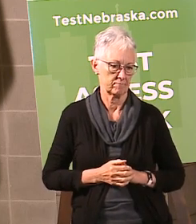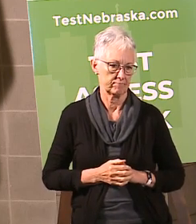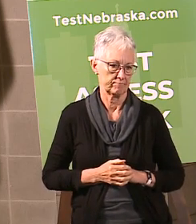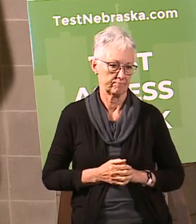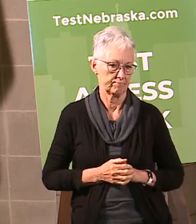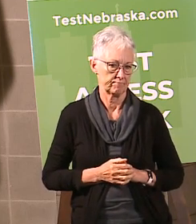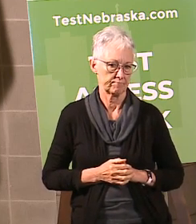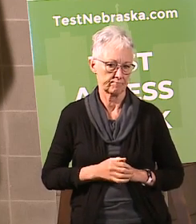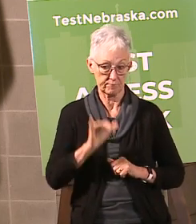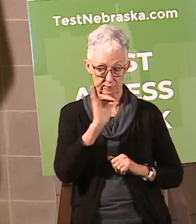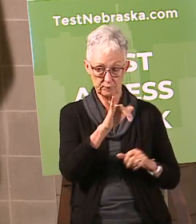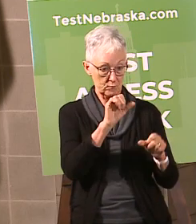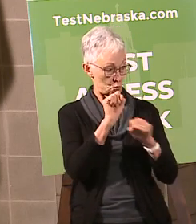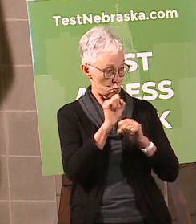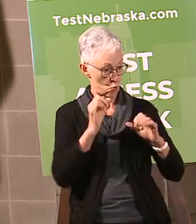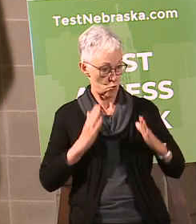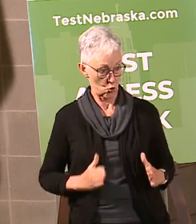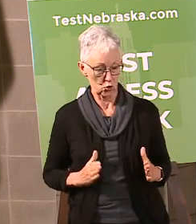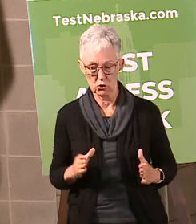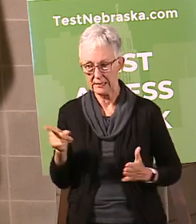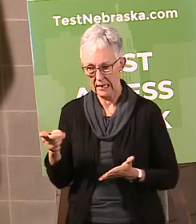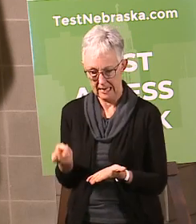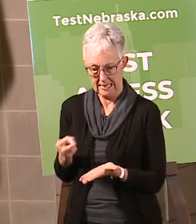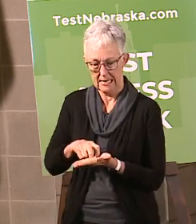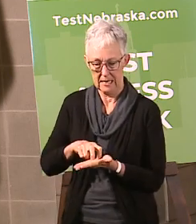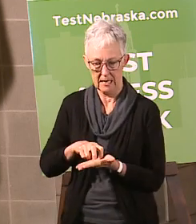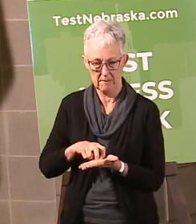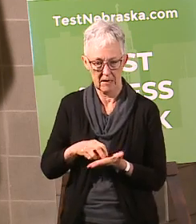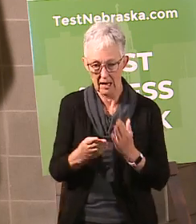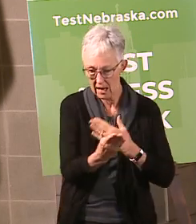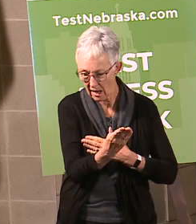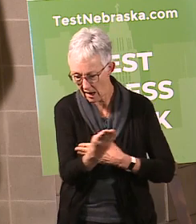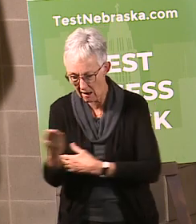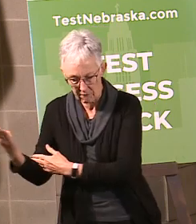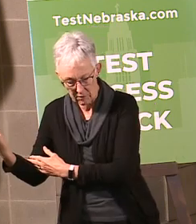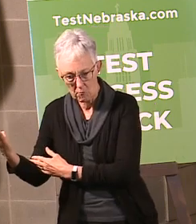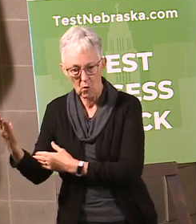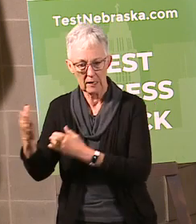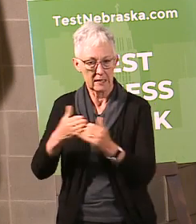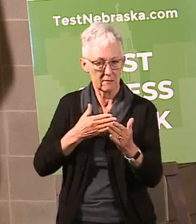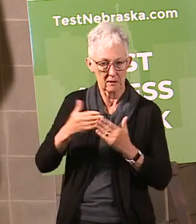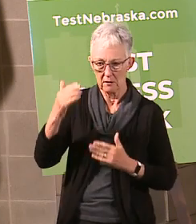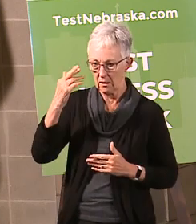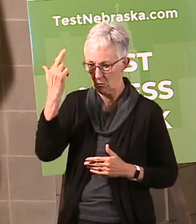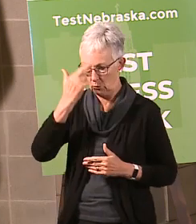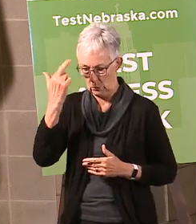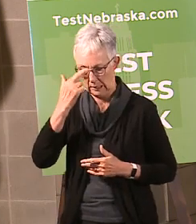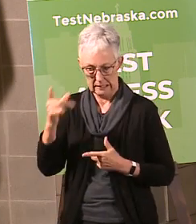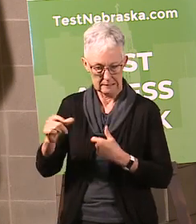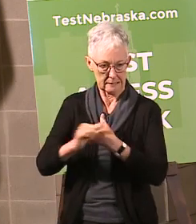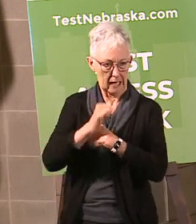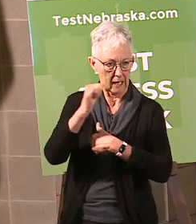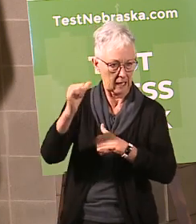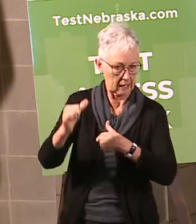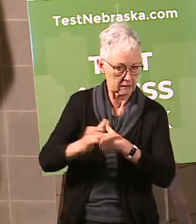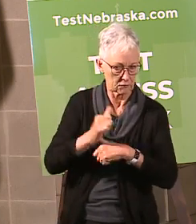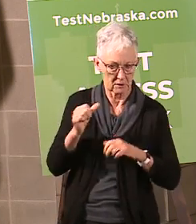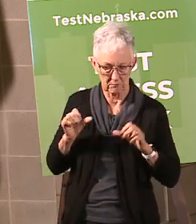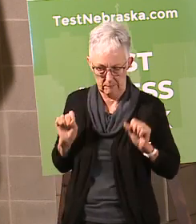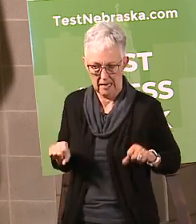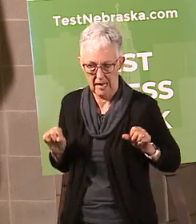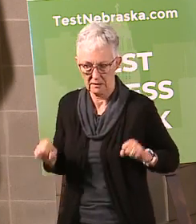team members are the ones that get back up every morning in the face of this adversity and realize the important job that they have in this